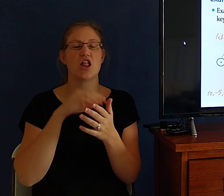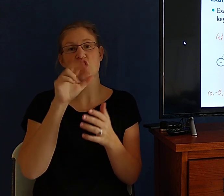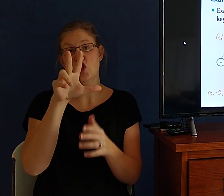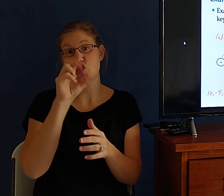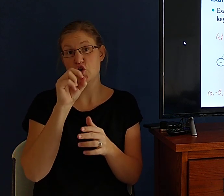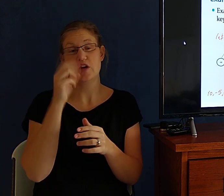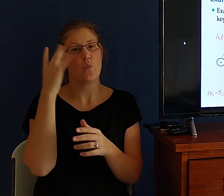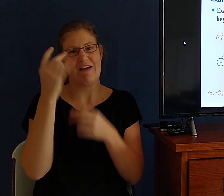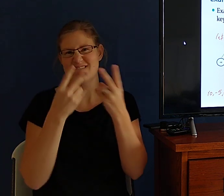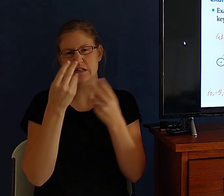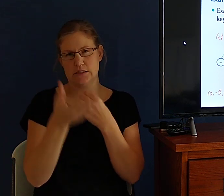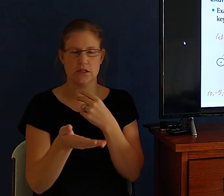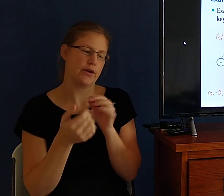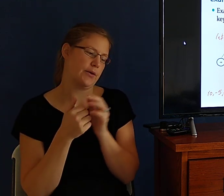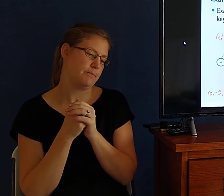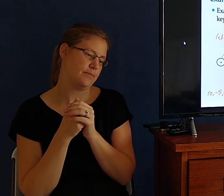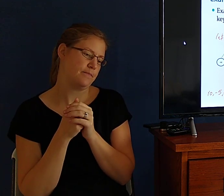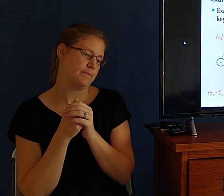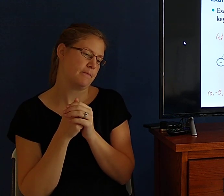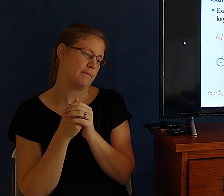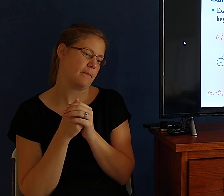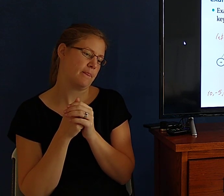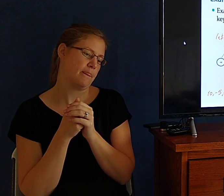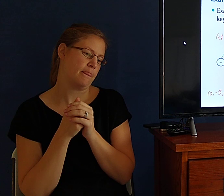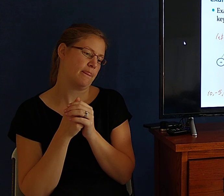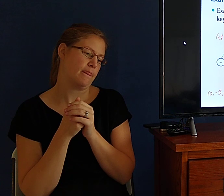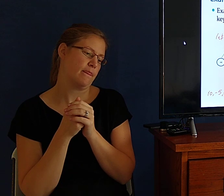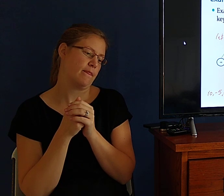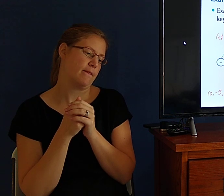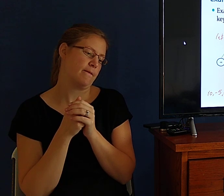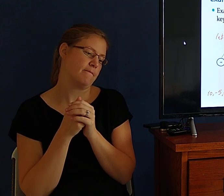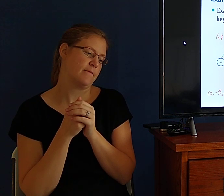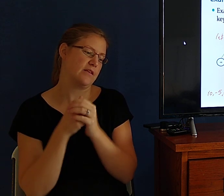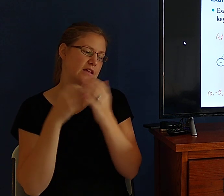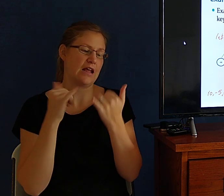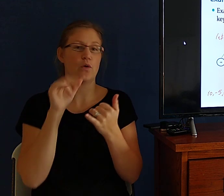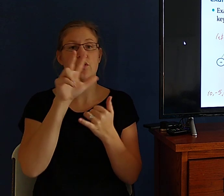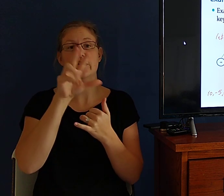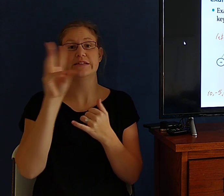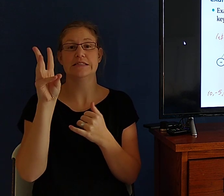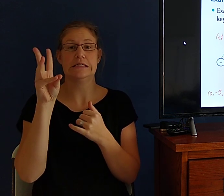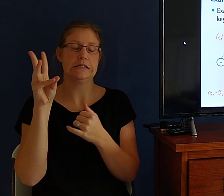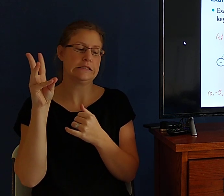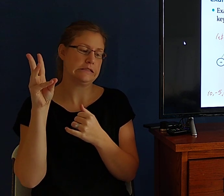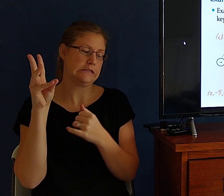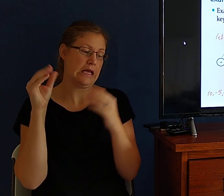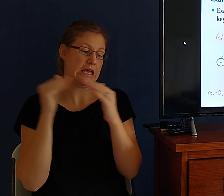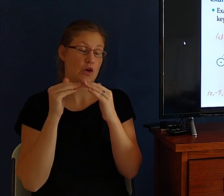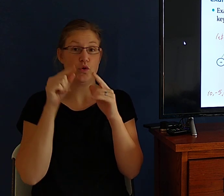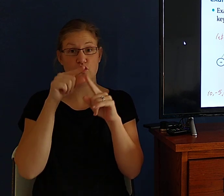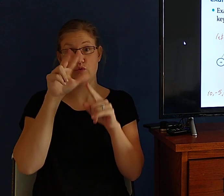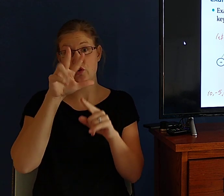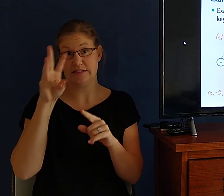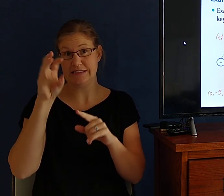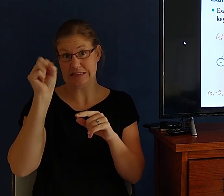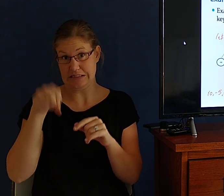the node or the vertex that we have visited. Now 36 is equal to 36? Yes, so we have